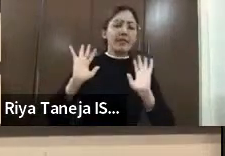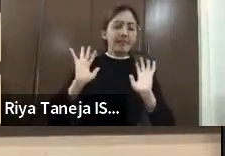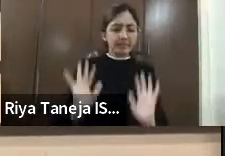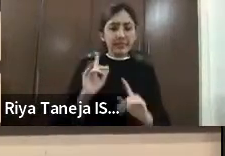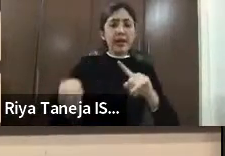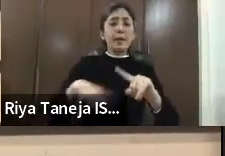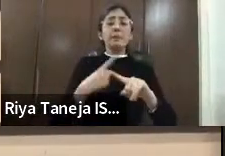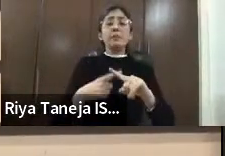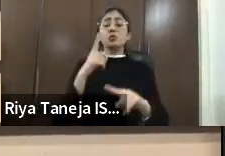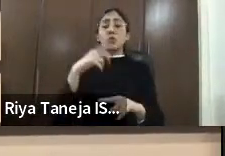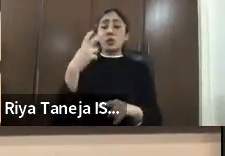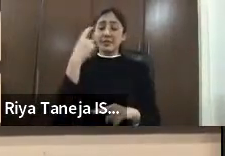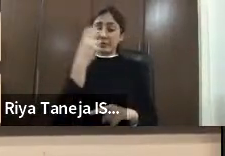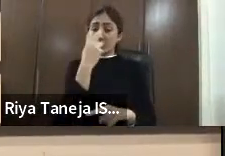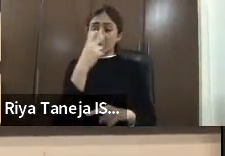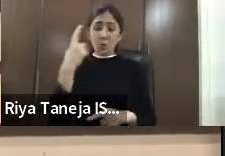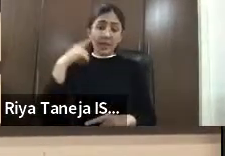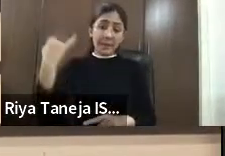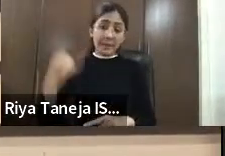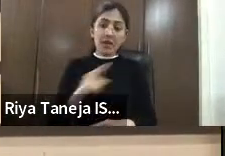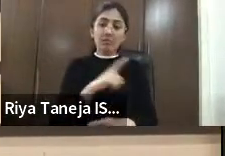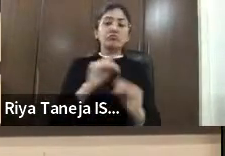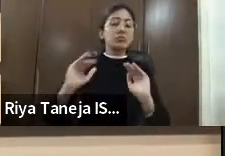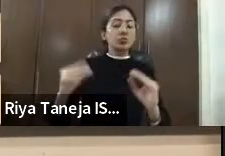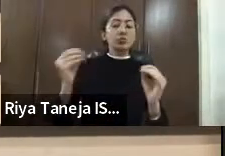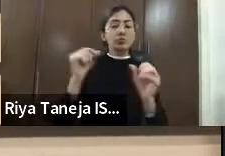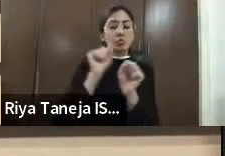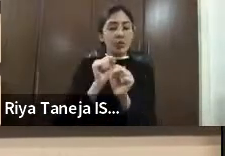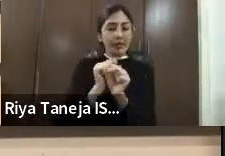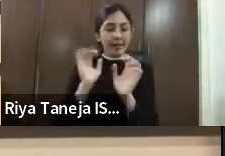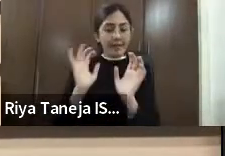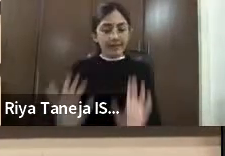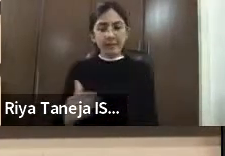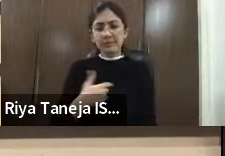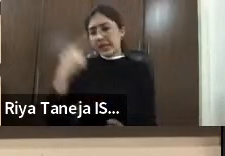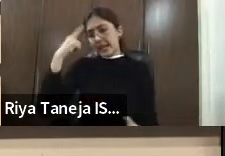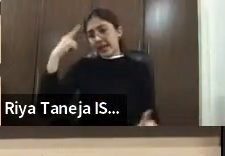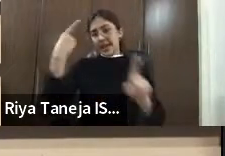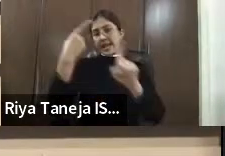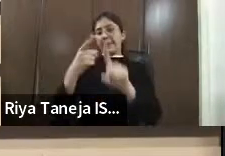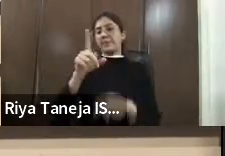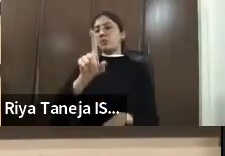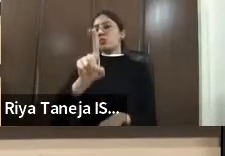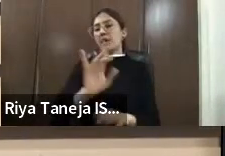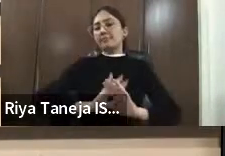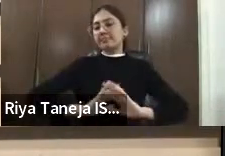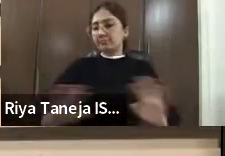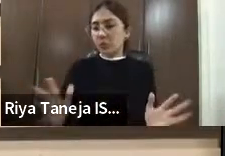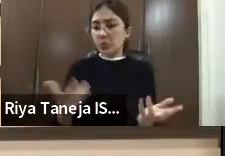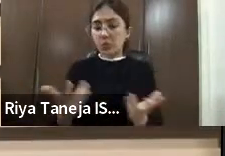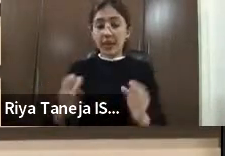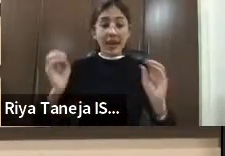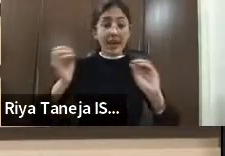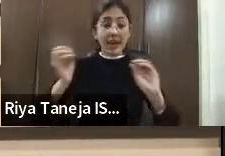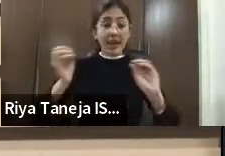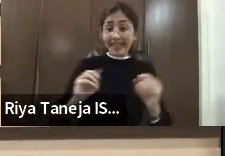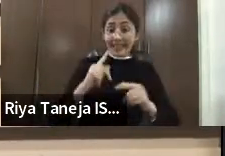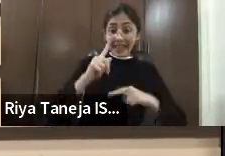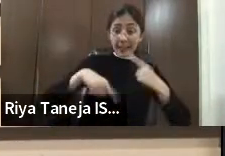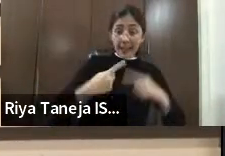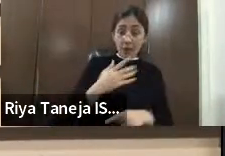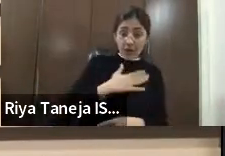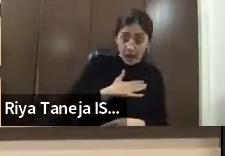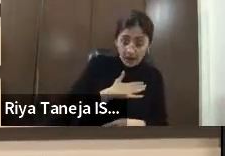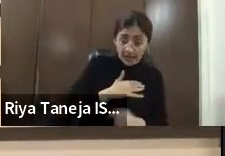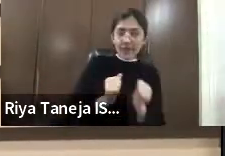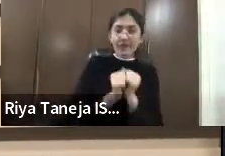professionals with disabilities. I want to emphasize only one thing, and I live by that principle. That's nothing about us without us. And